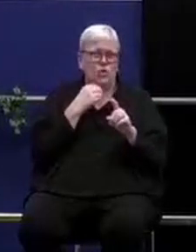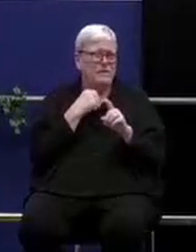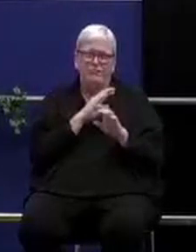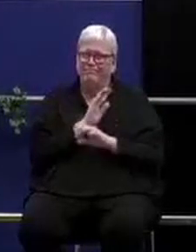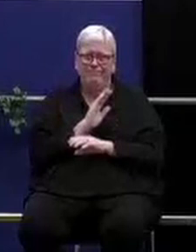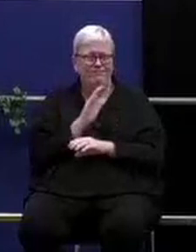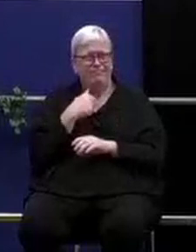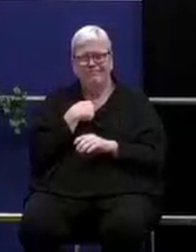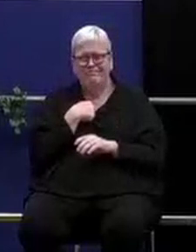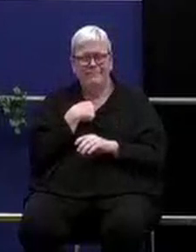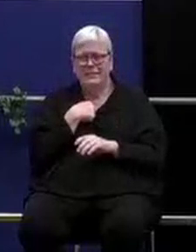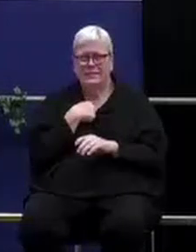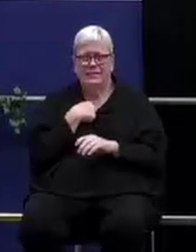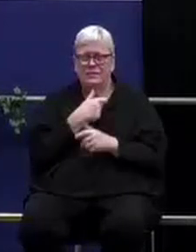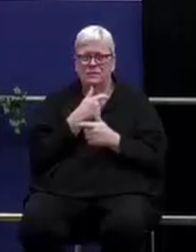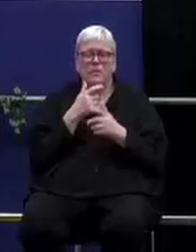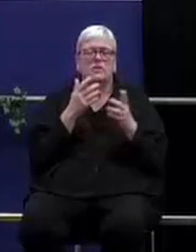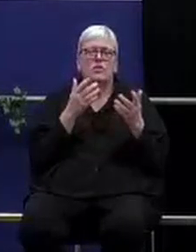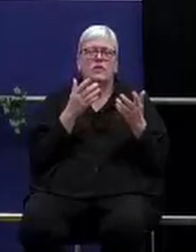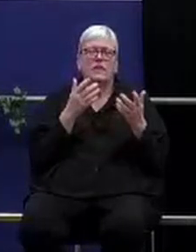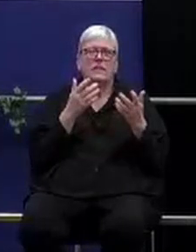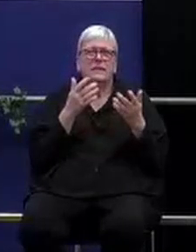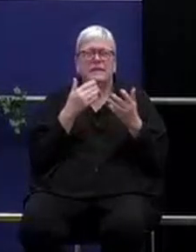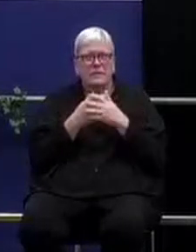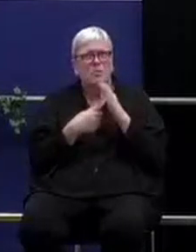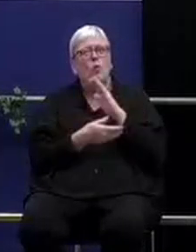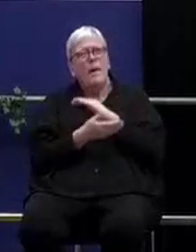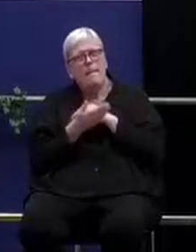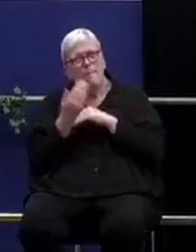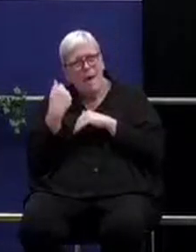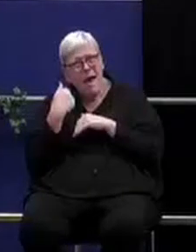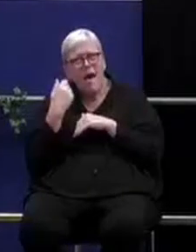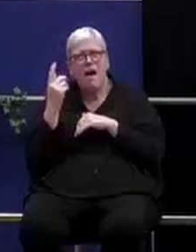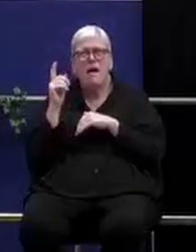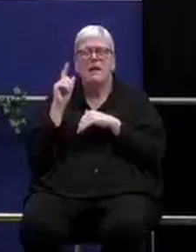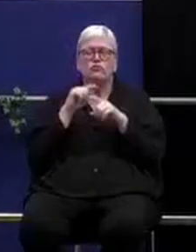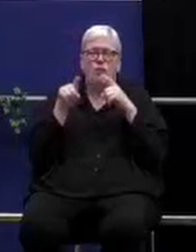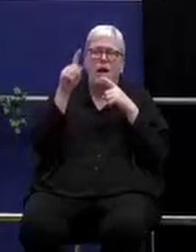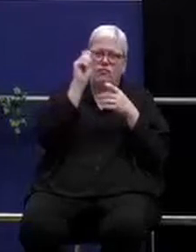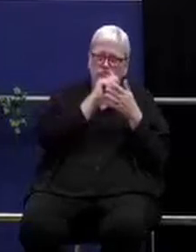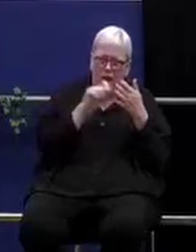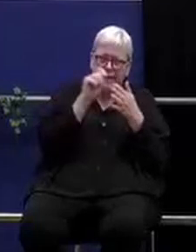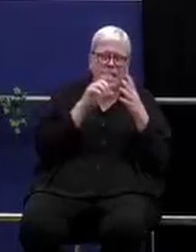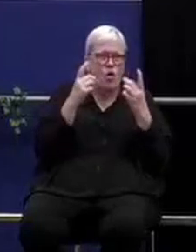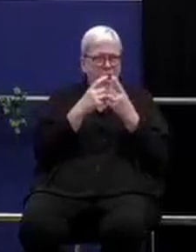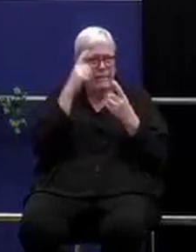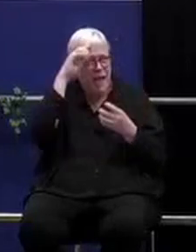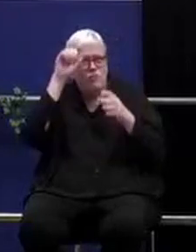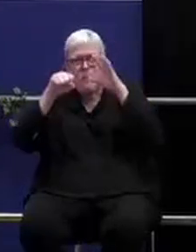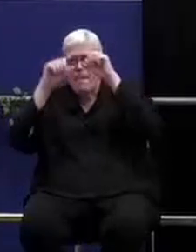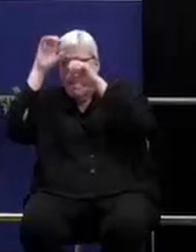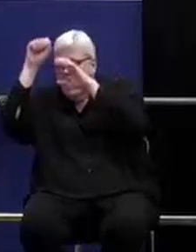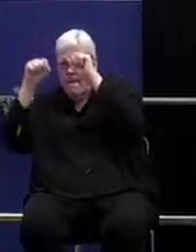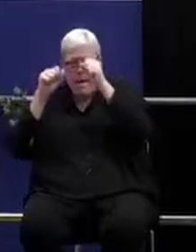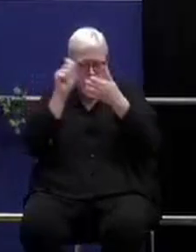wormhole to go down. I basically kind of went back and tried to write down everything that I could remember about this one